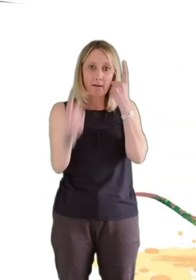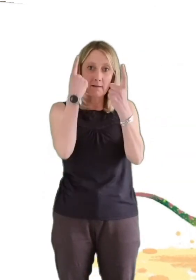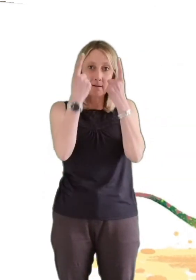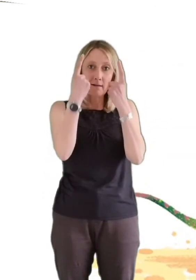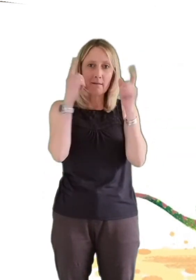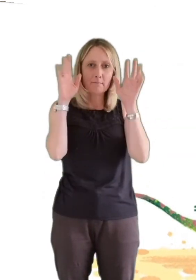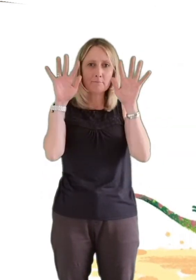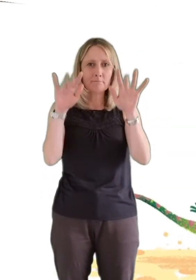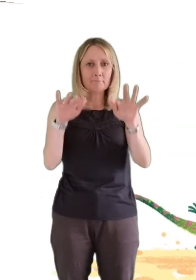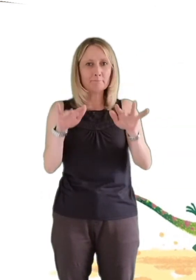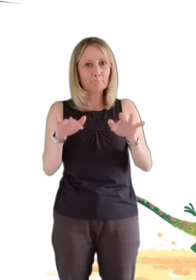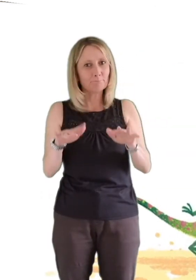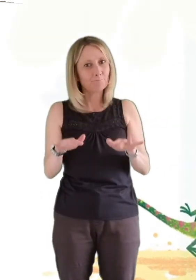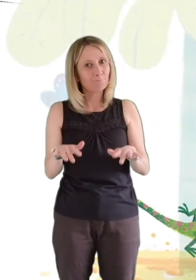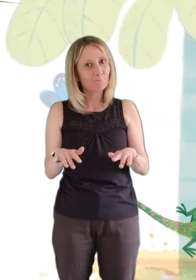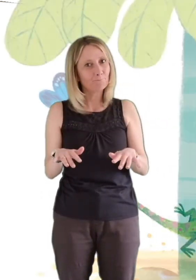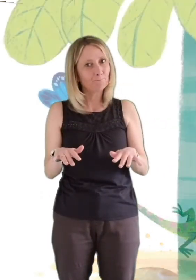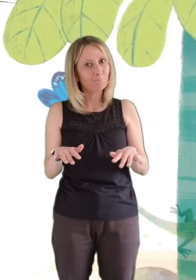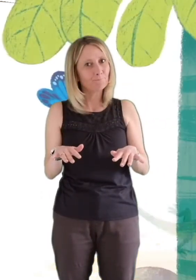it will rain?